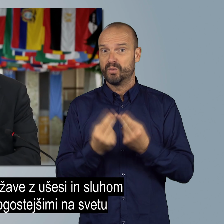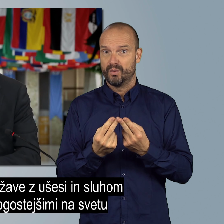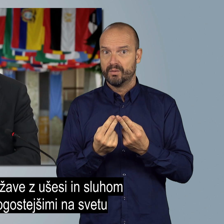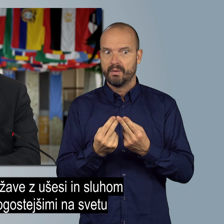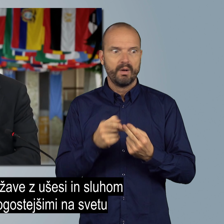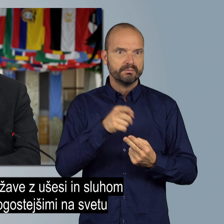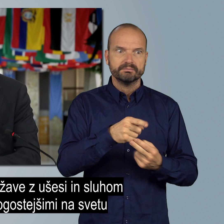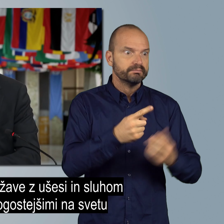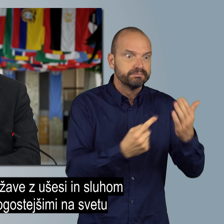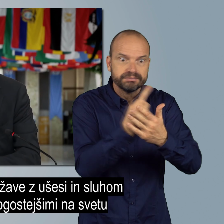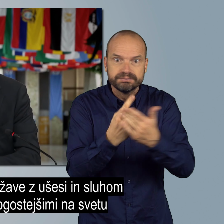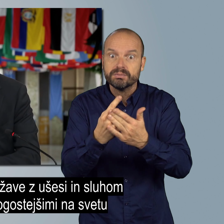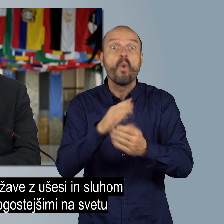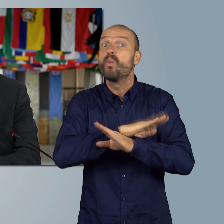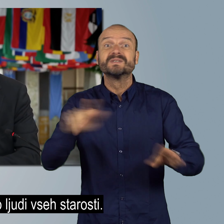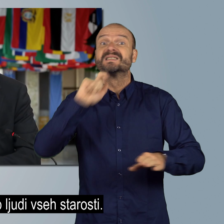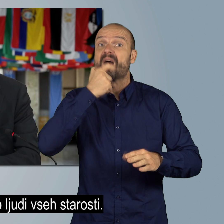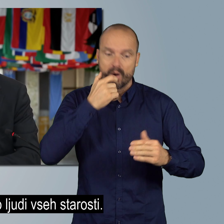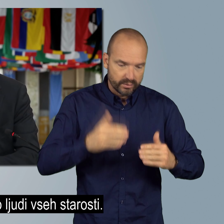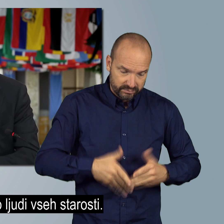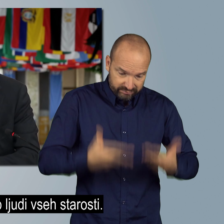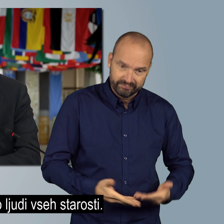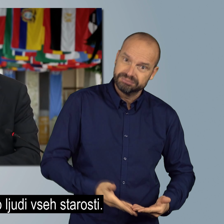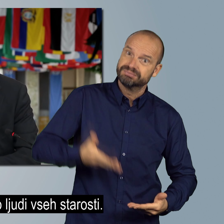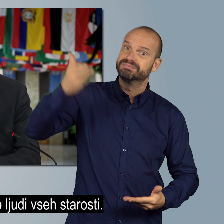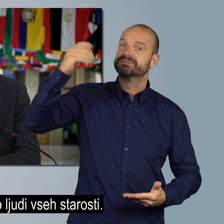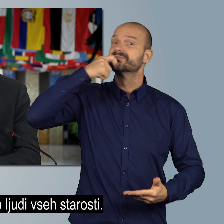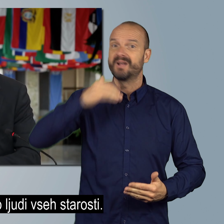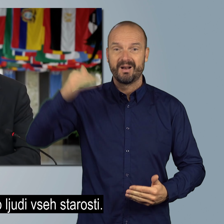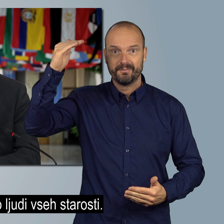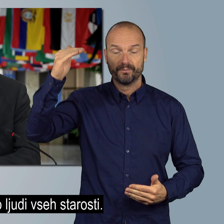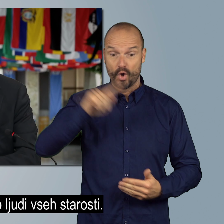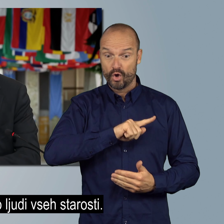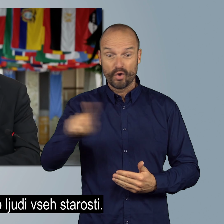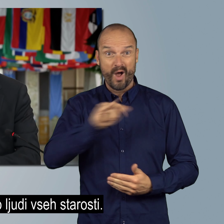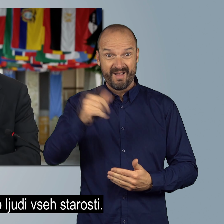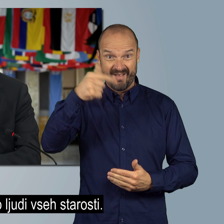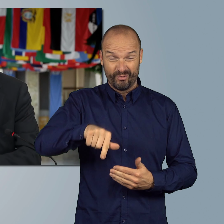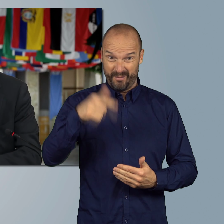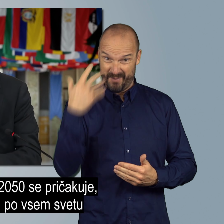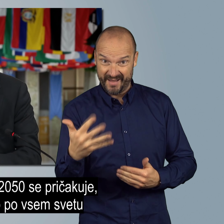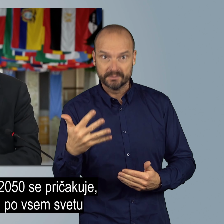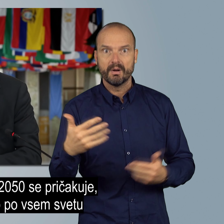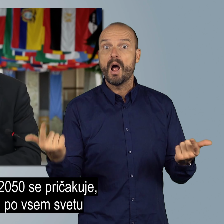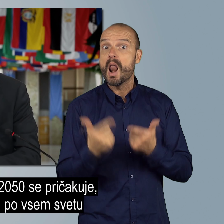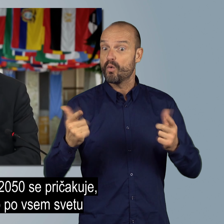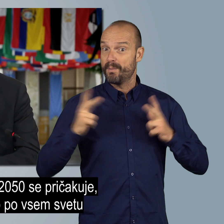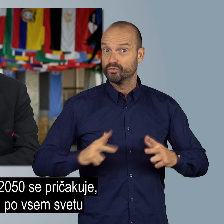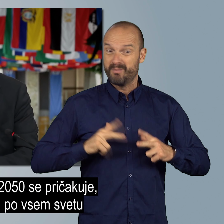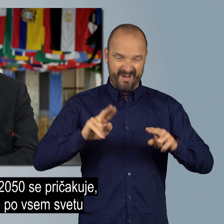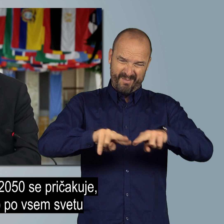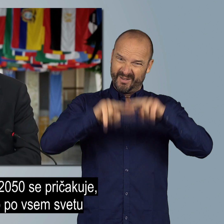are among the most common in the world, affecting people of all ages. By